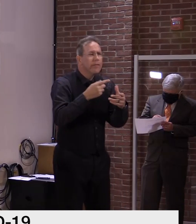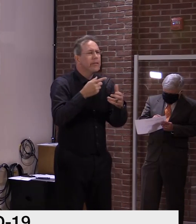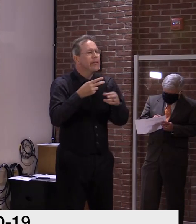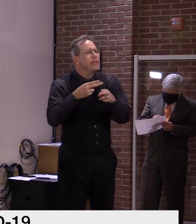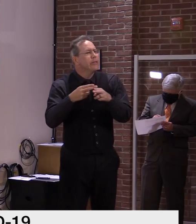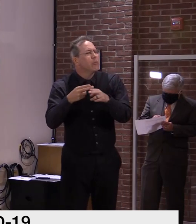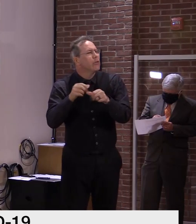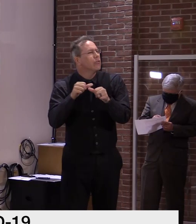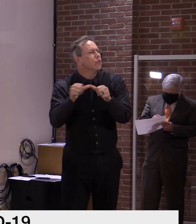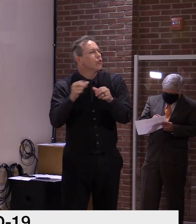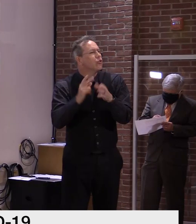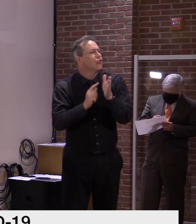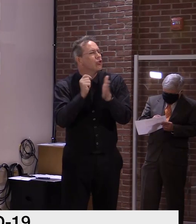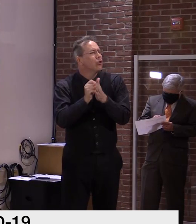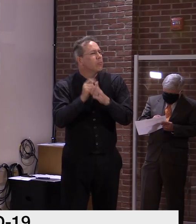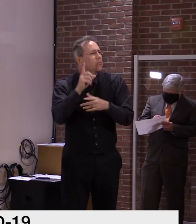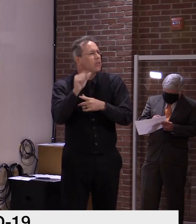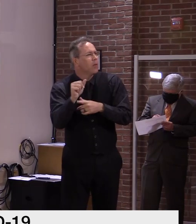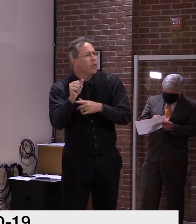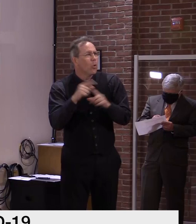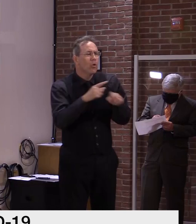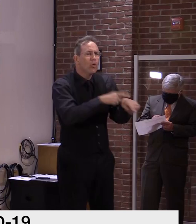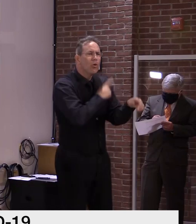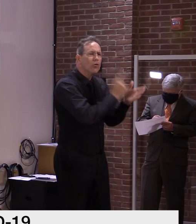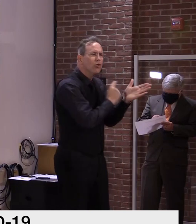disability. Okay, got it. Thank you very much. That's all for me.